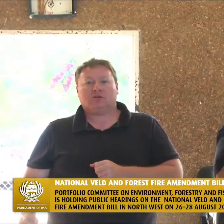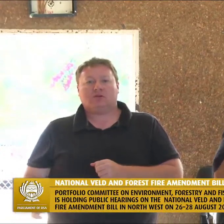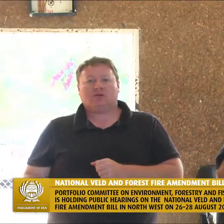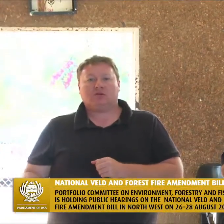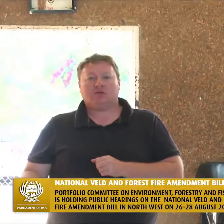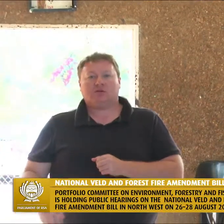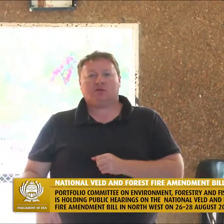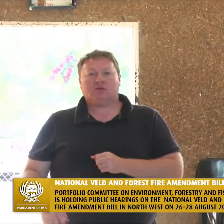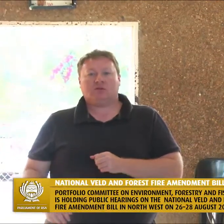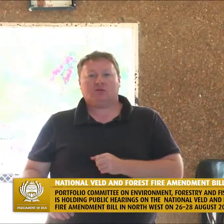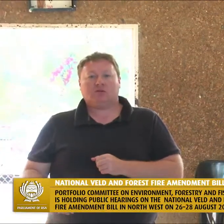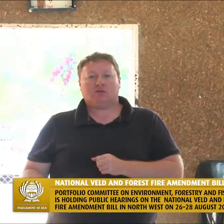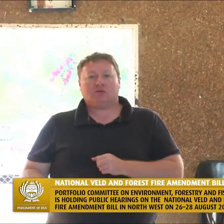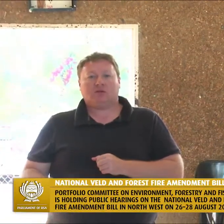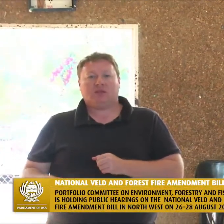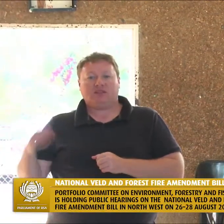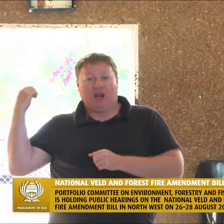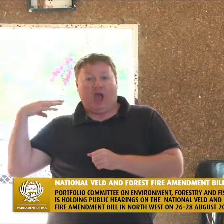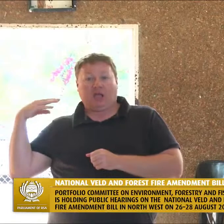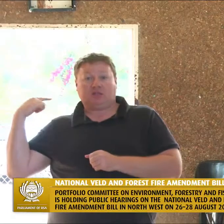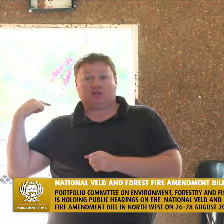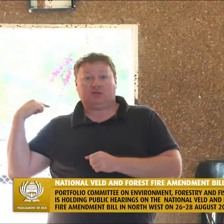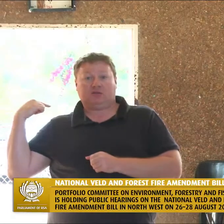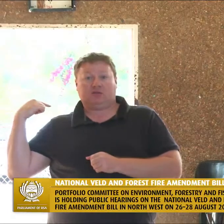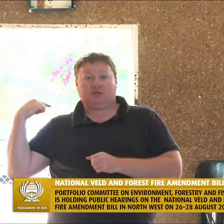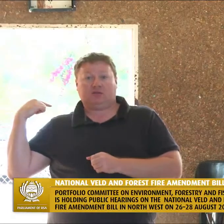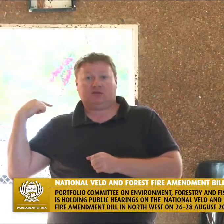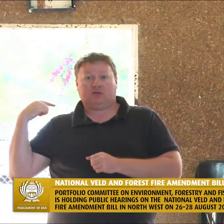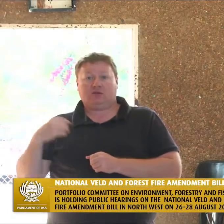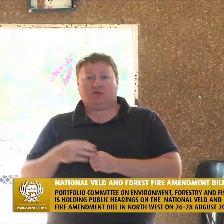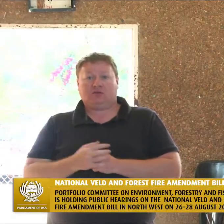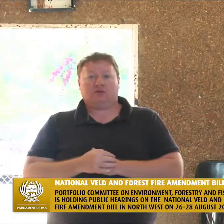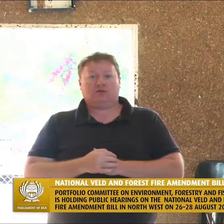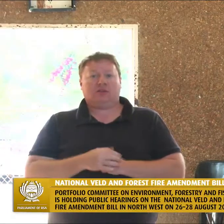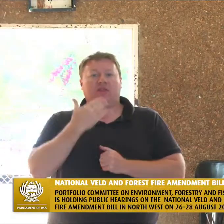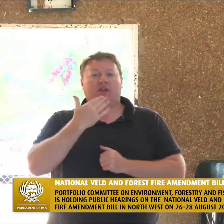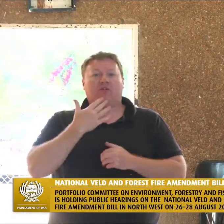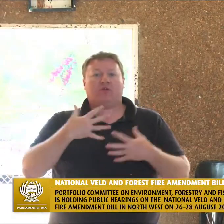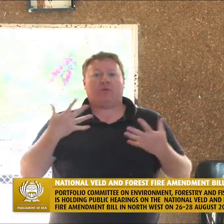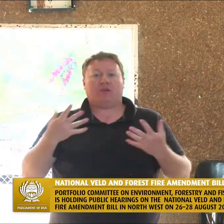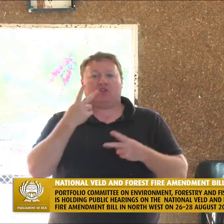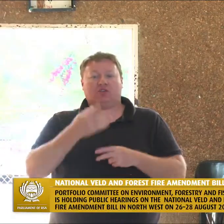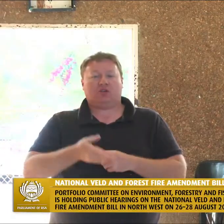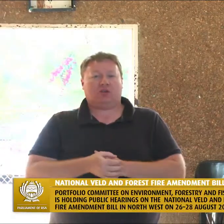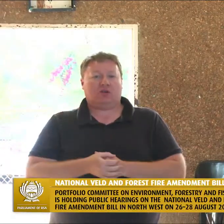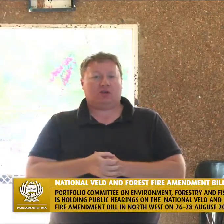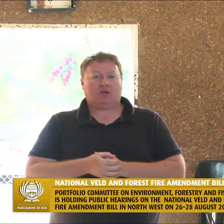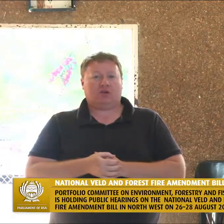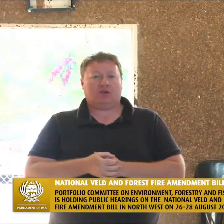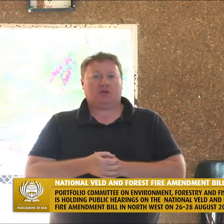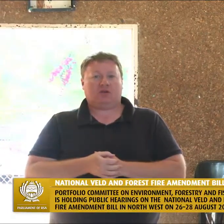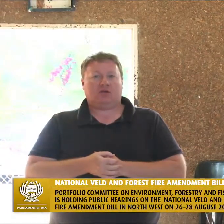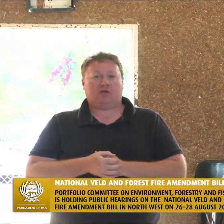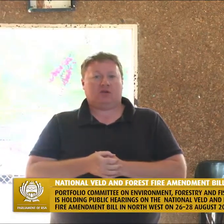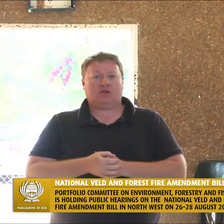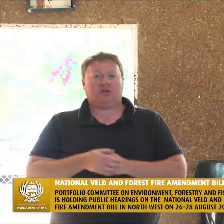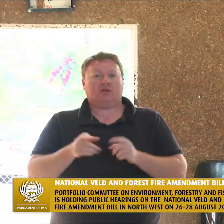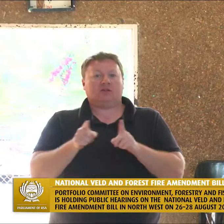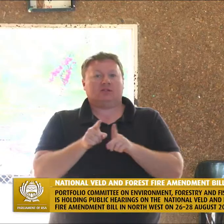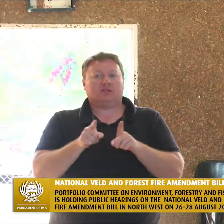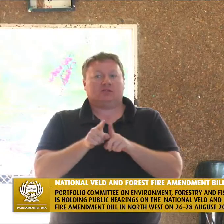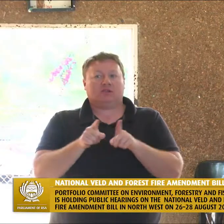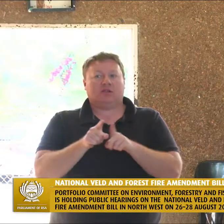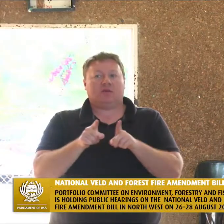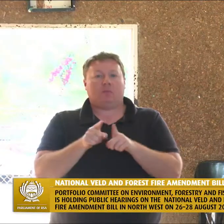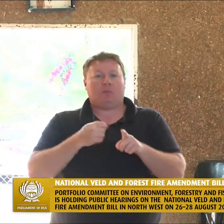thank you very much for being here i also want to appreciate the presence of my colleague jose